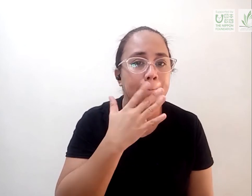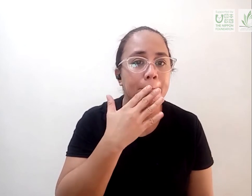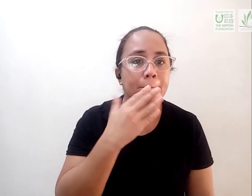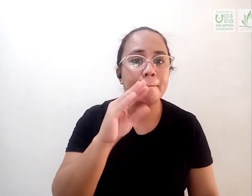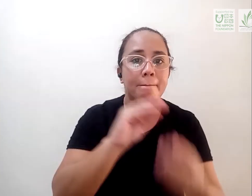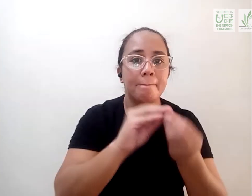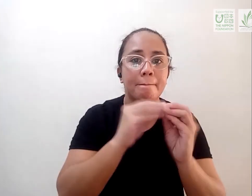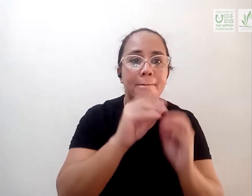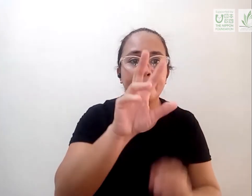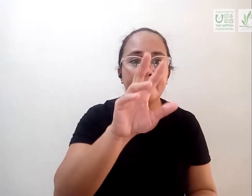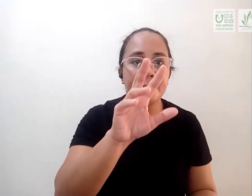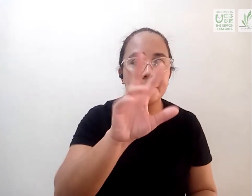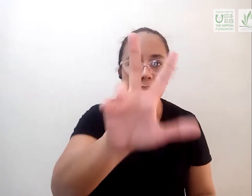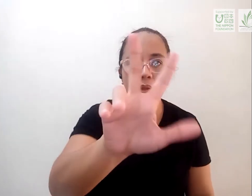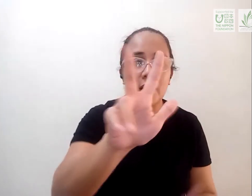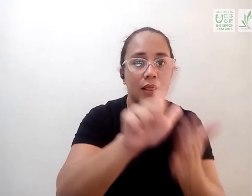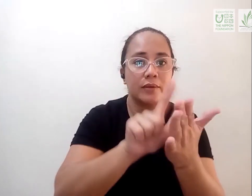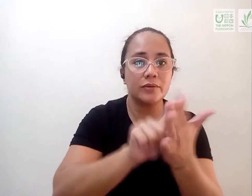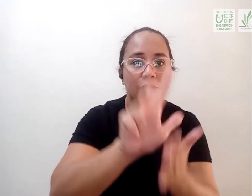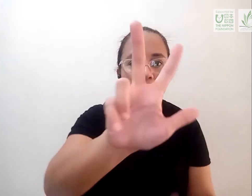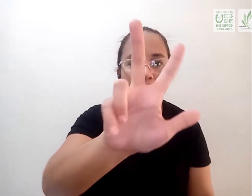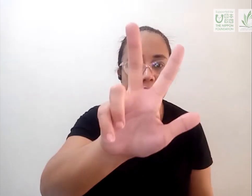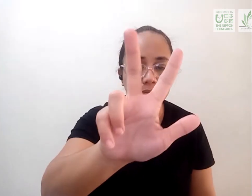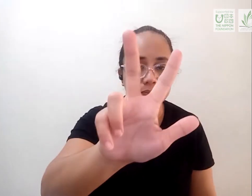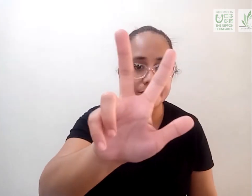lesson number 3,